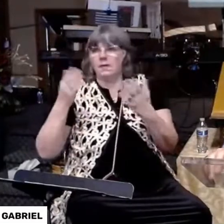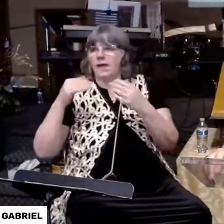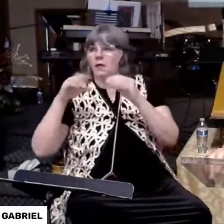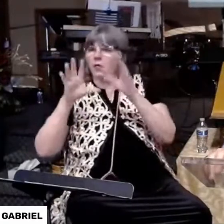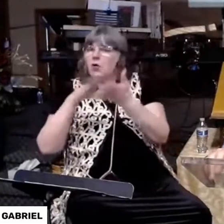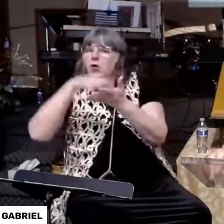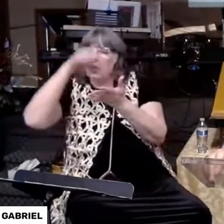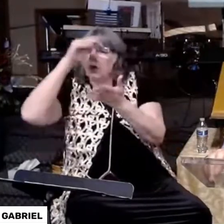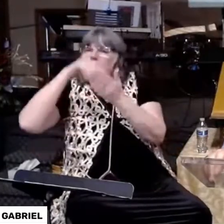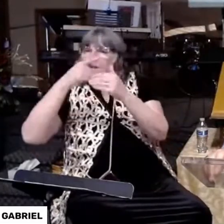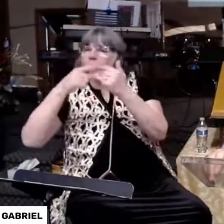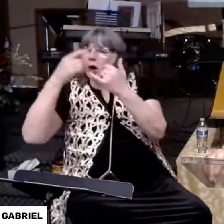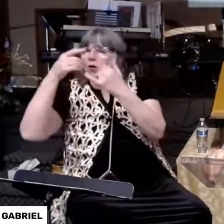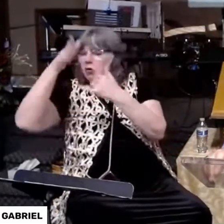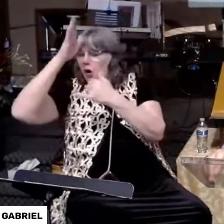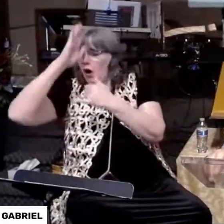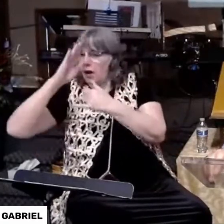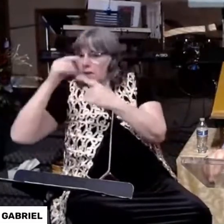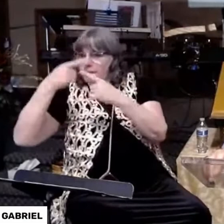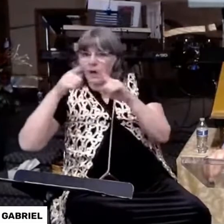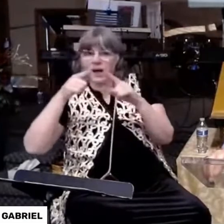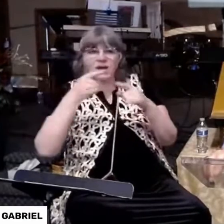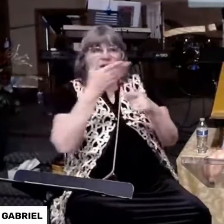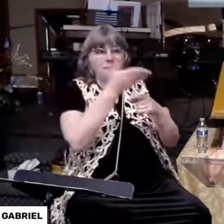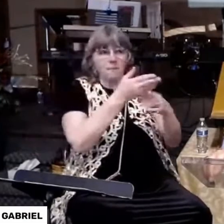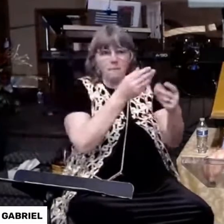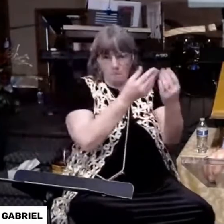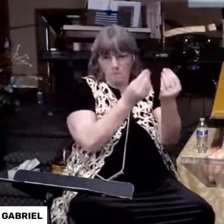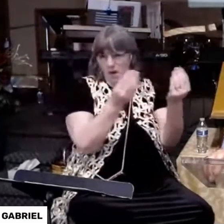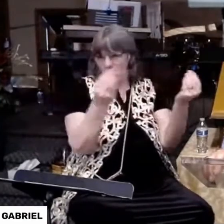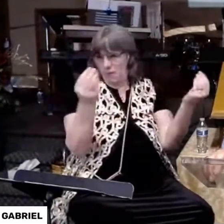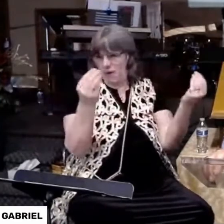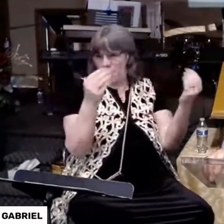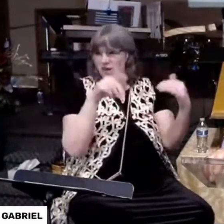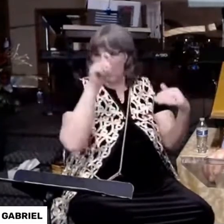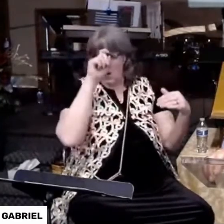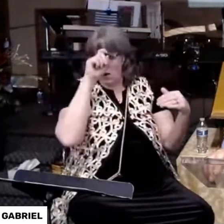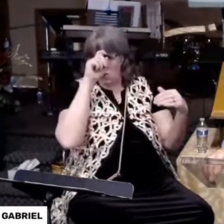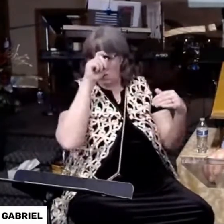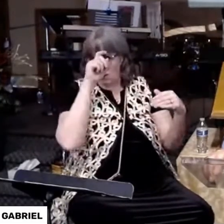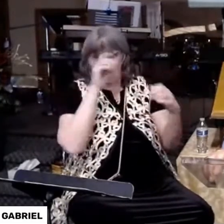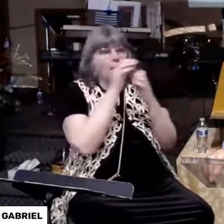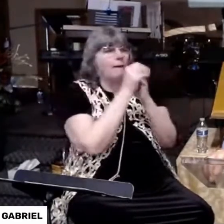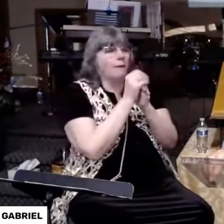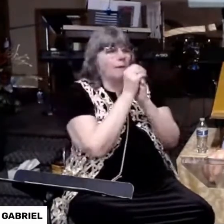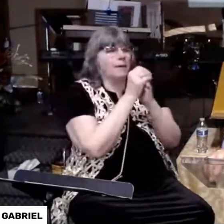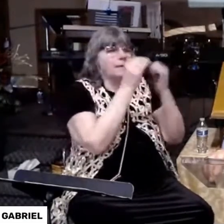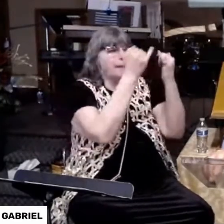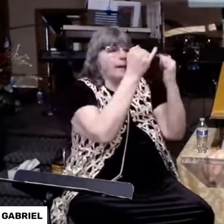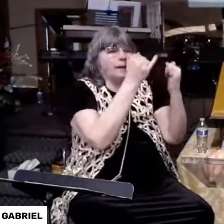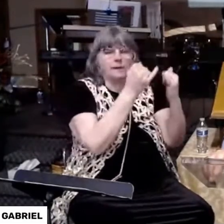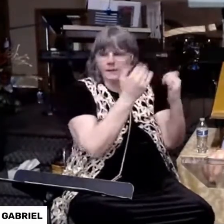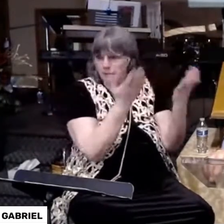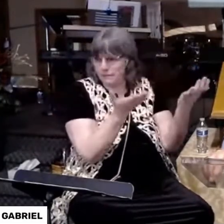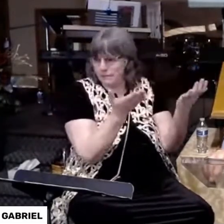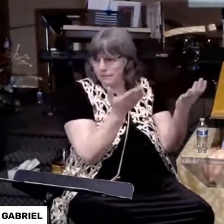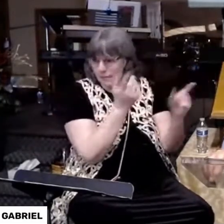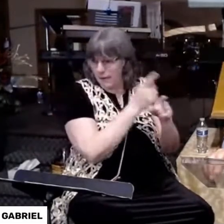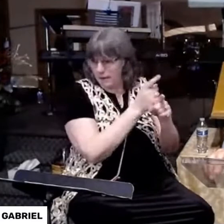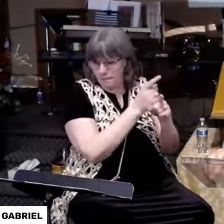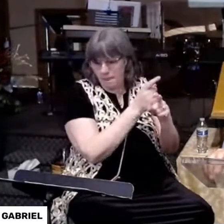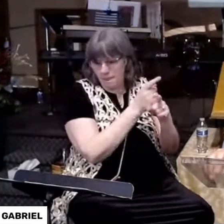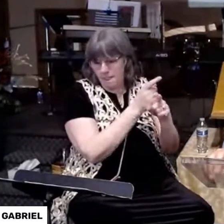In their day, here's some examples. The people worshiped dead idols, the